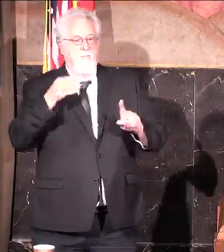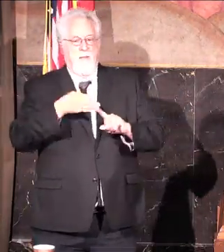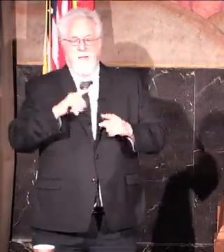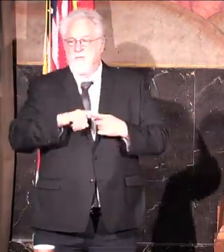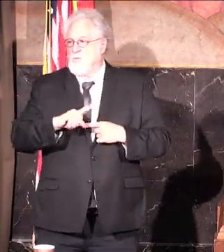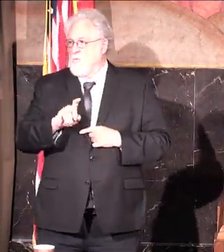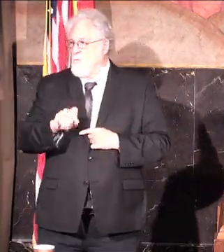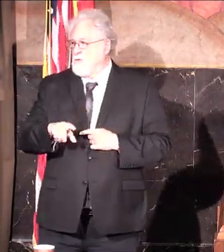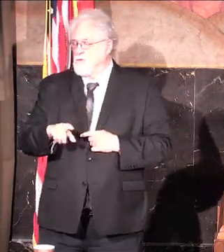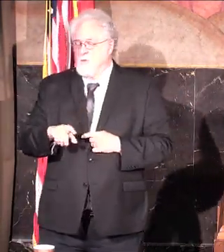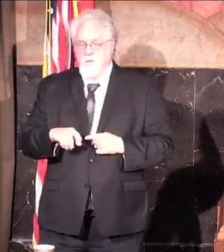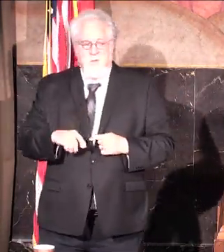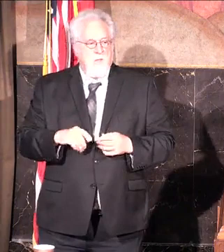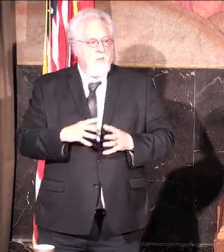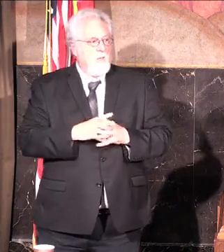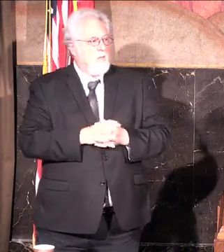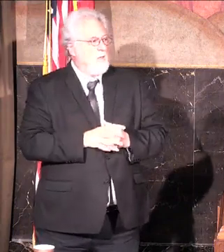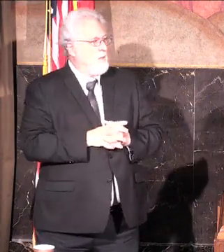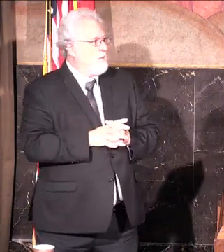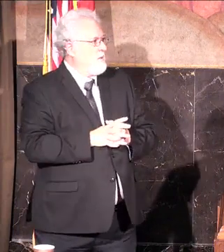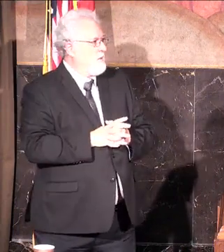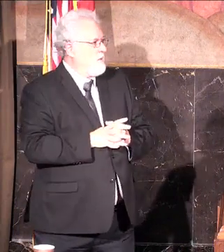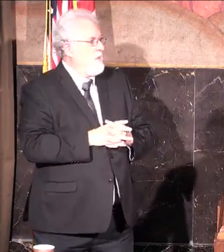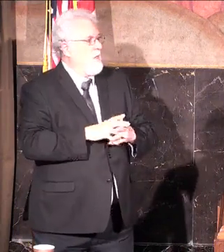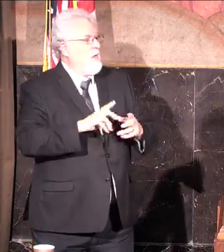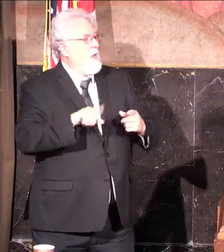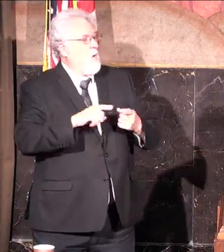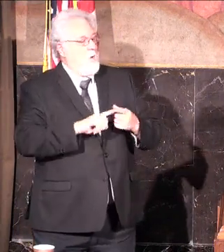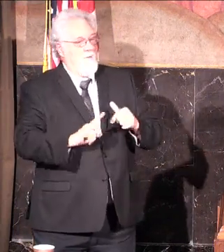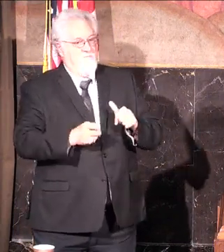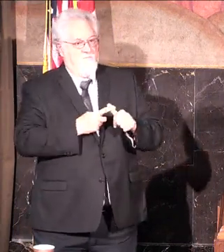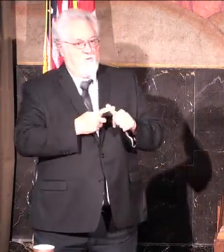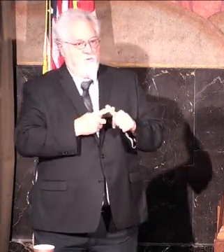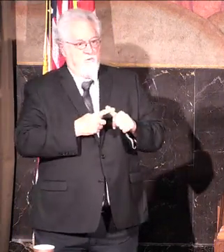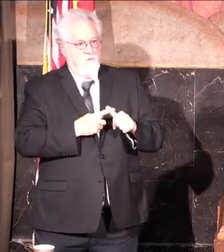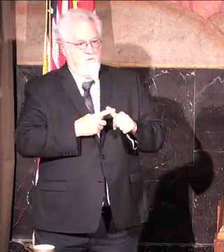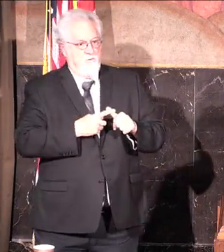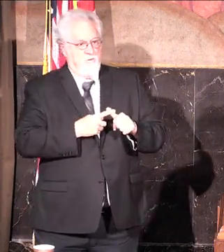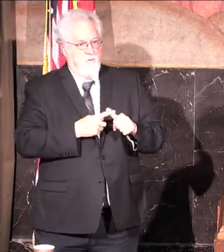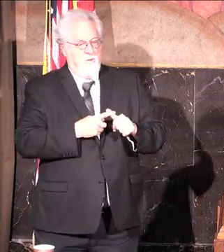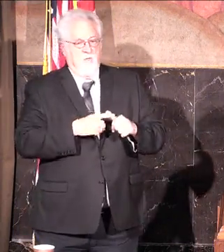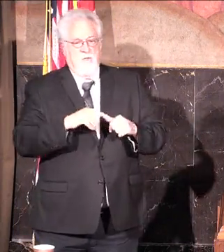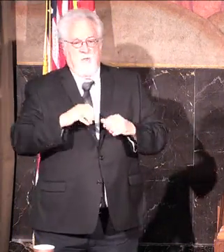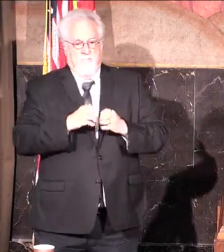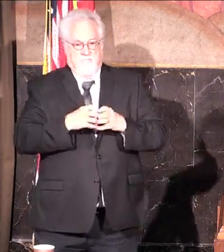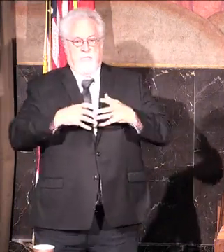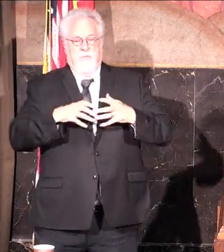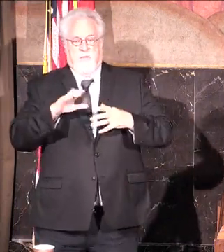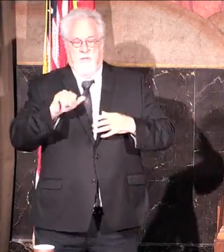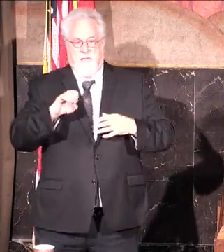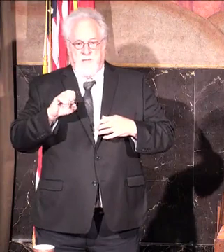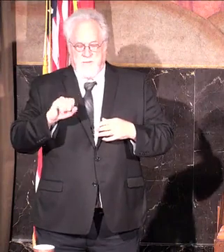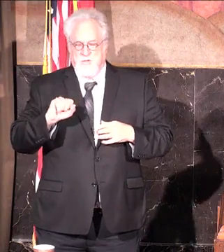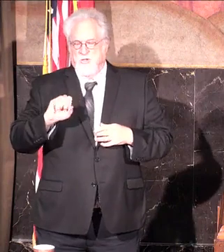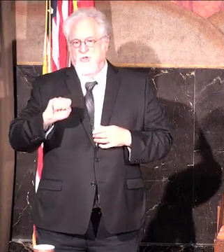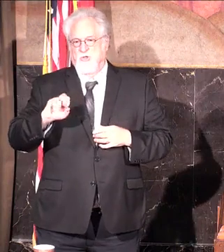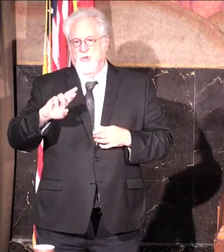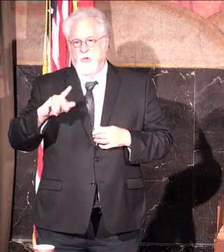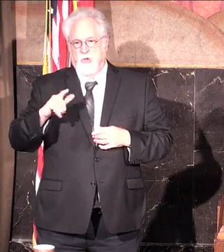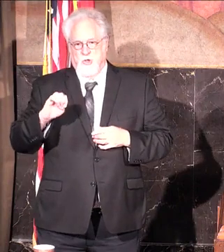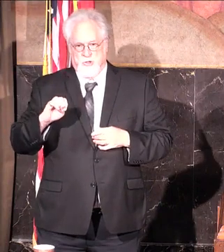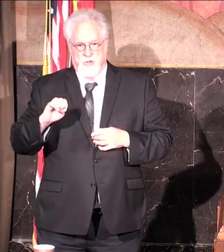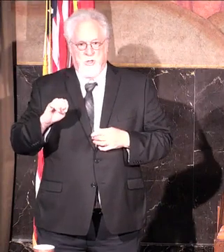question, when we had our first surge in cases back in the March, April time period, there